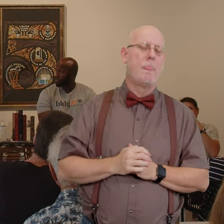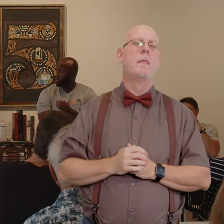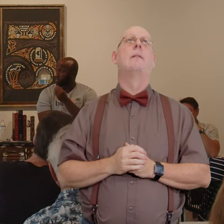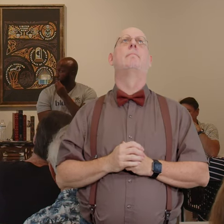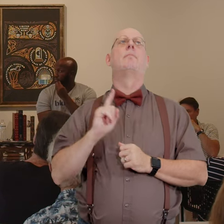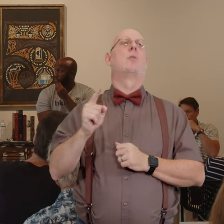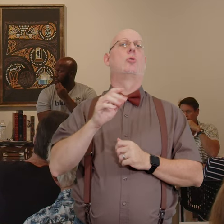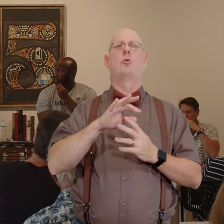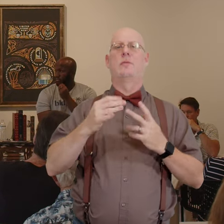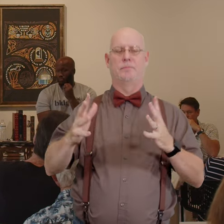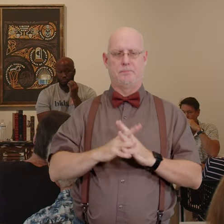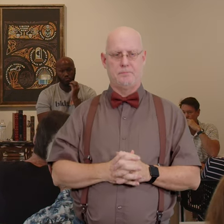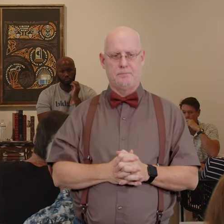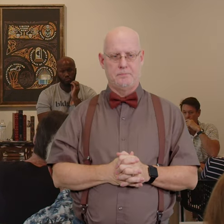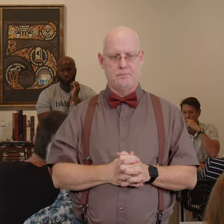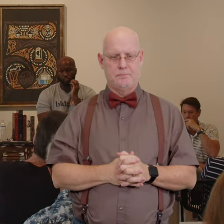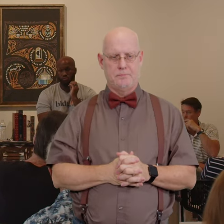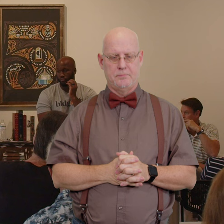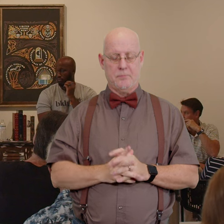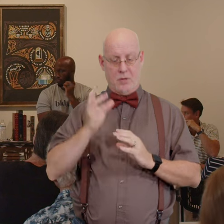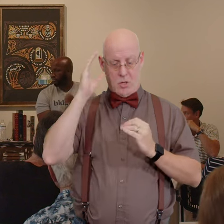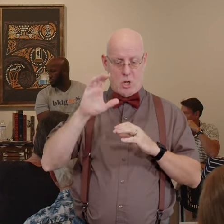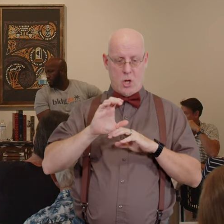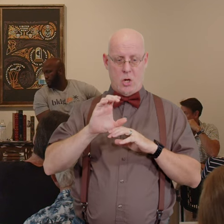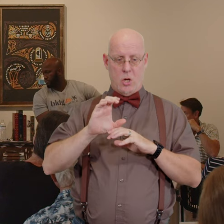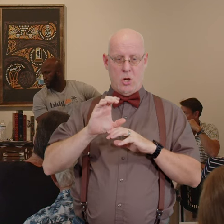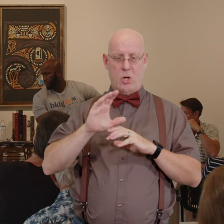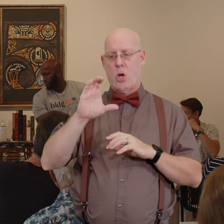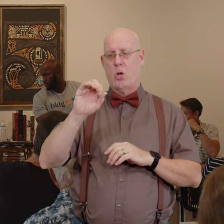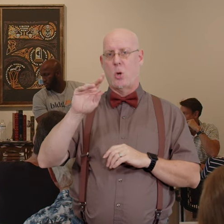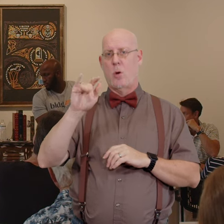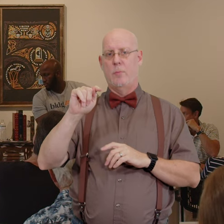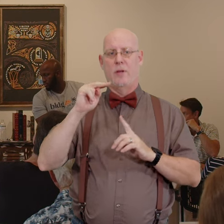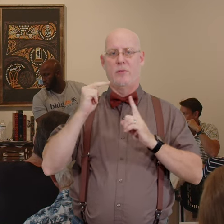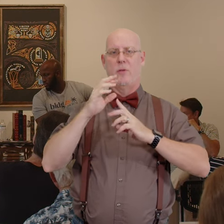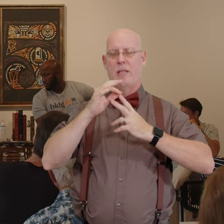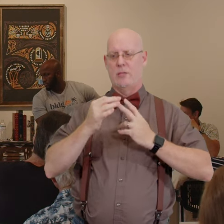you. You've always been chosen. Thoughts on the corporate view of election?